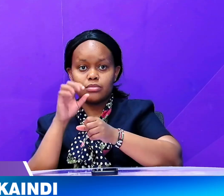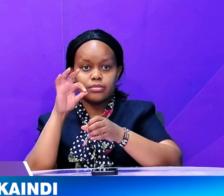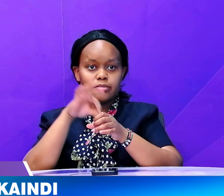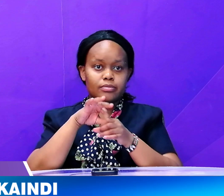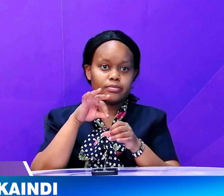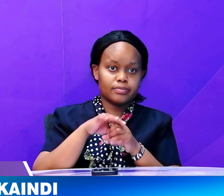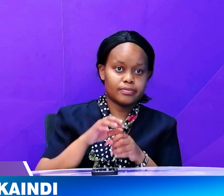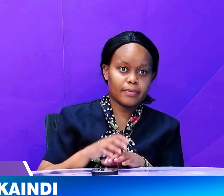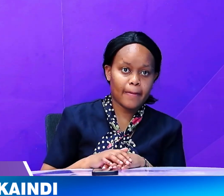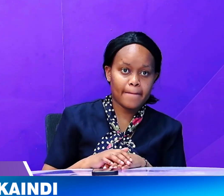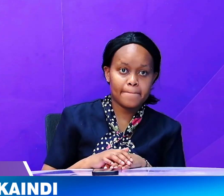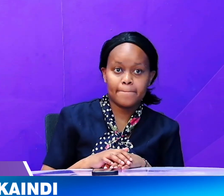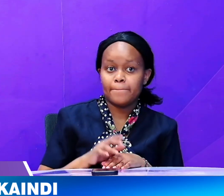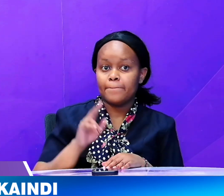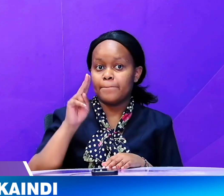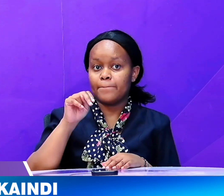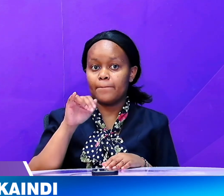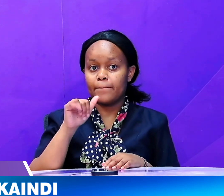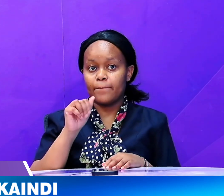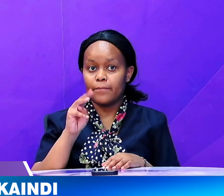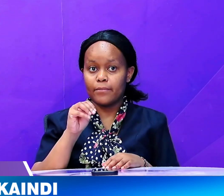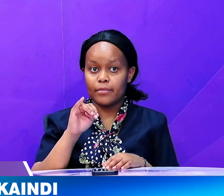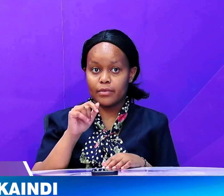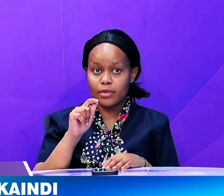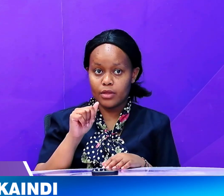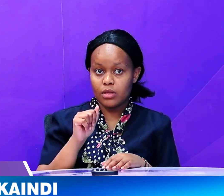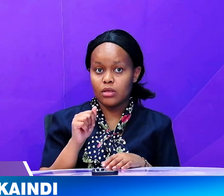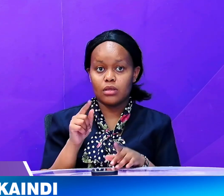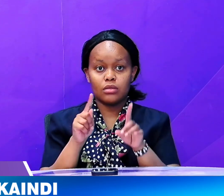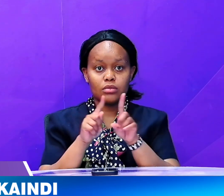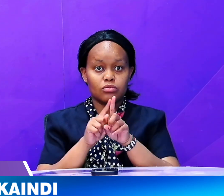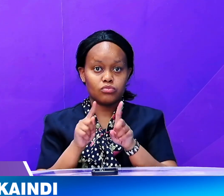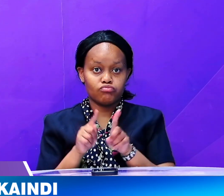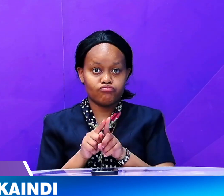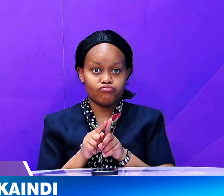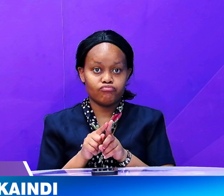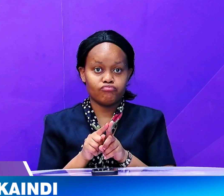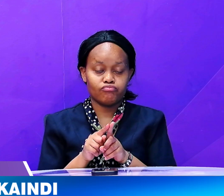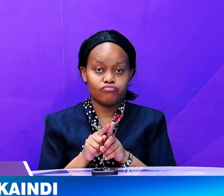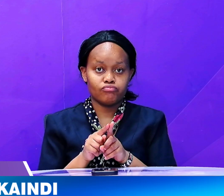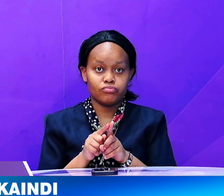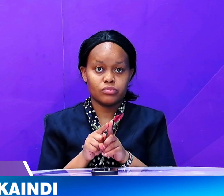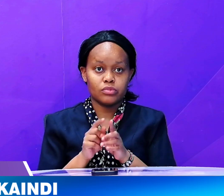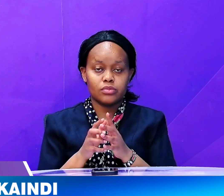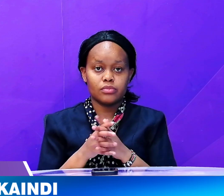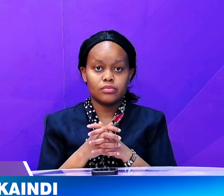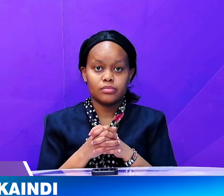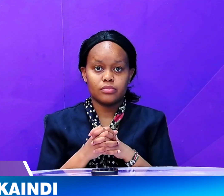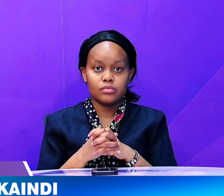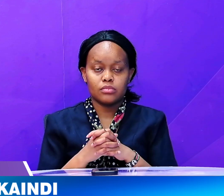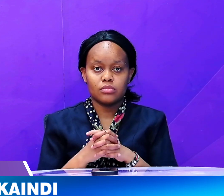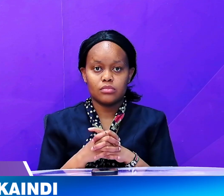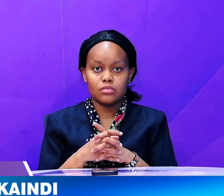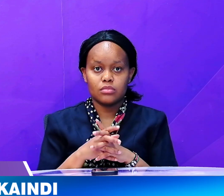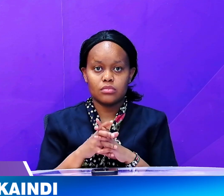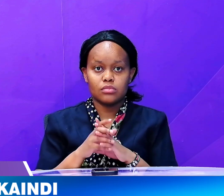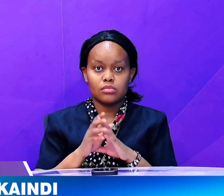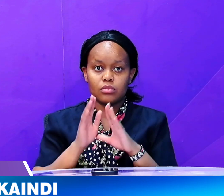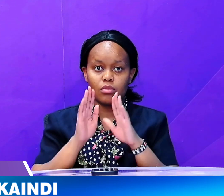The MP want IEBC to clearly identify areas that require amendment or new law ahead of